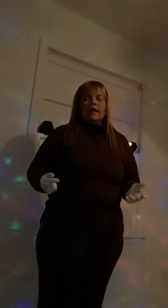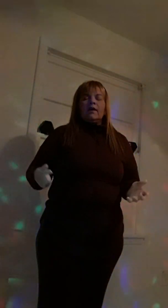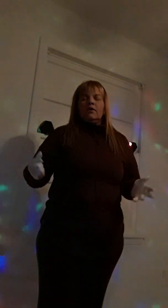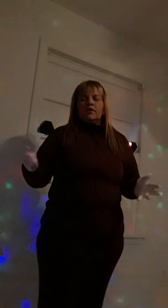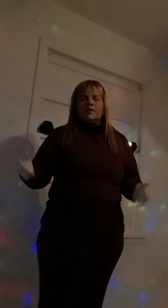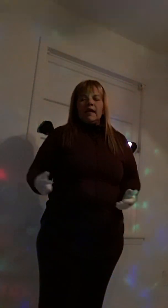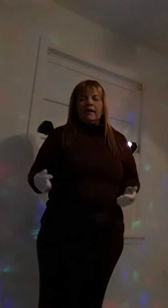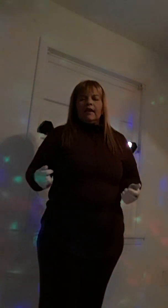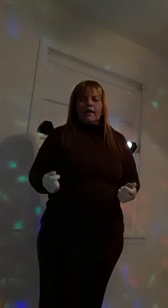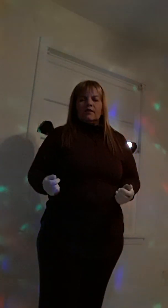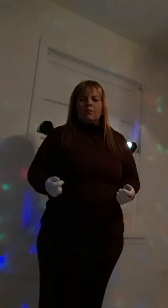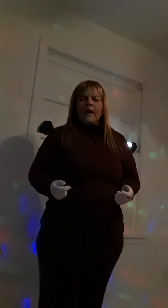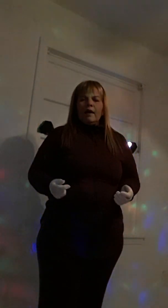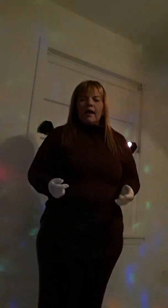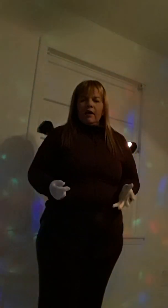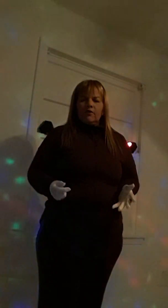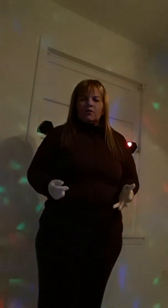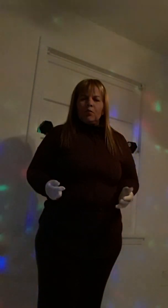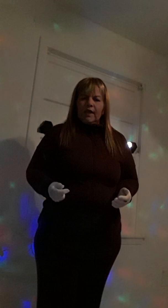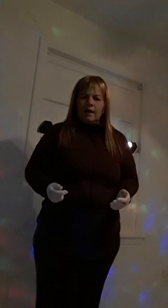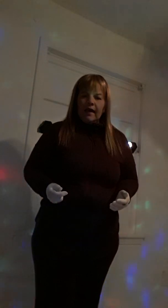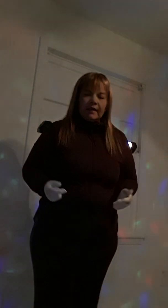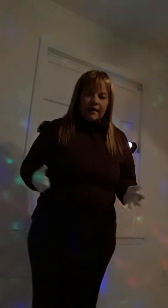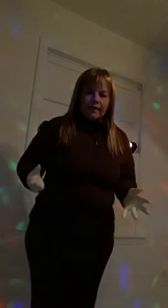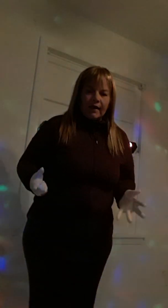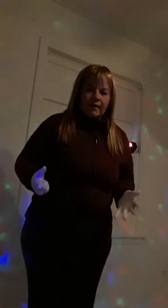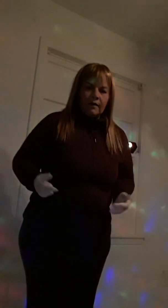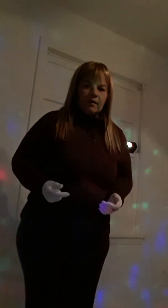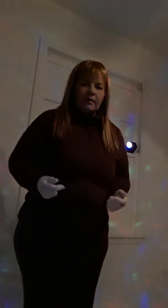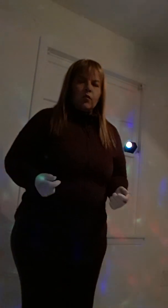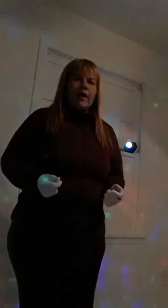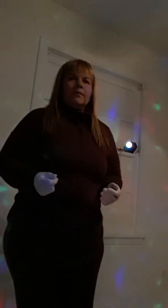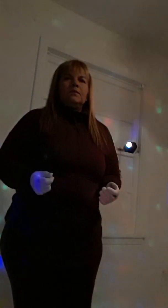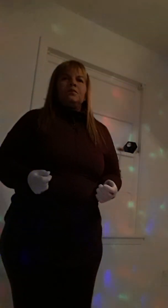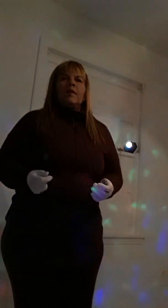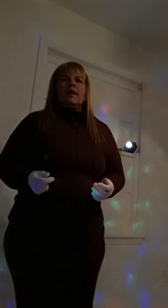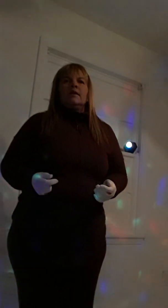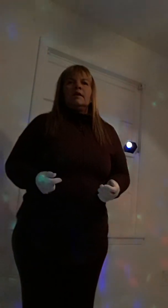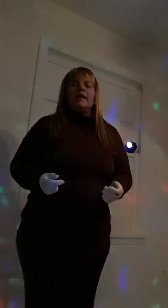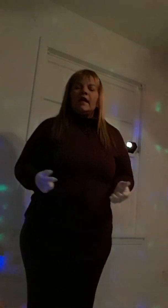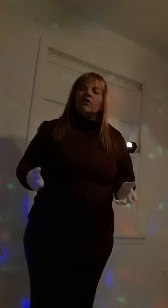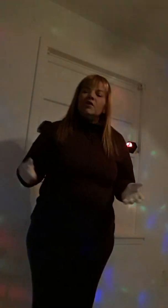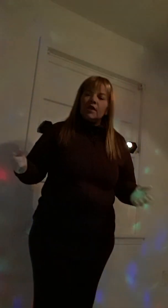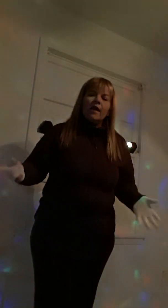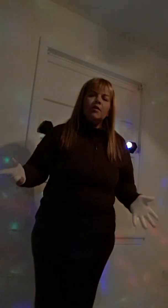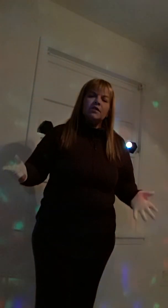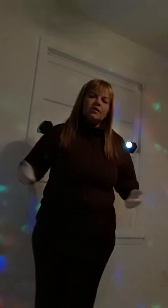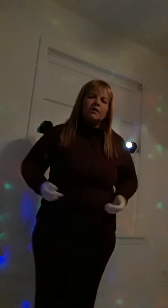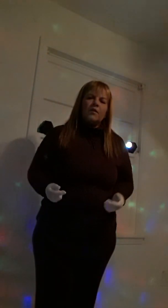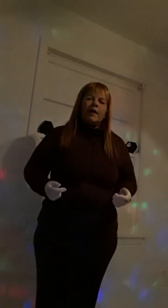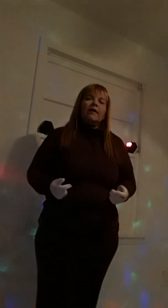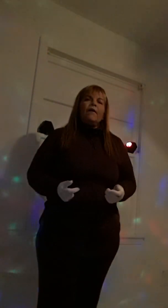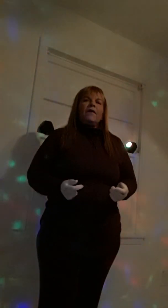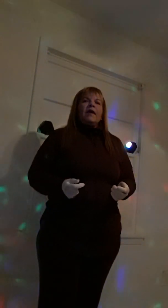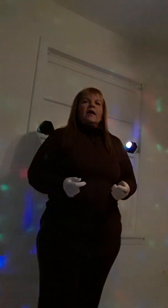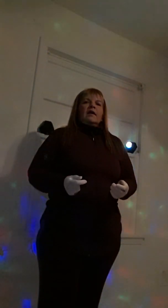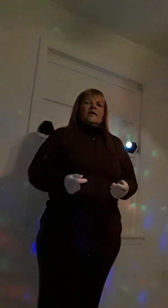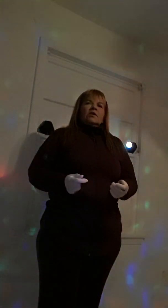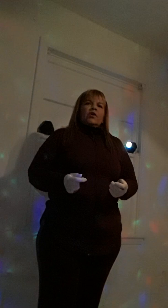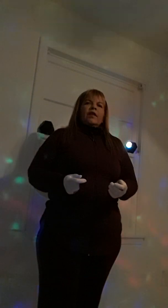can understand things. Para que ellos puedan entender. Right? The English language. Right? So